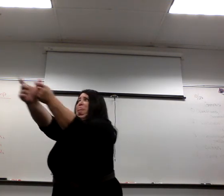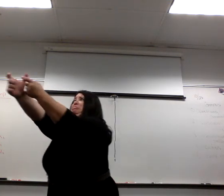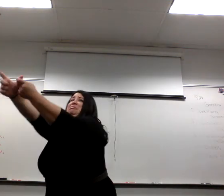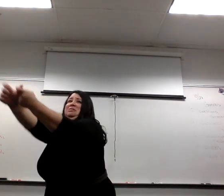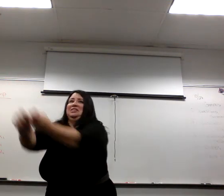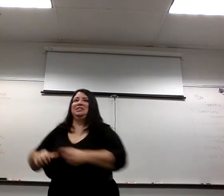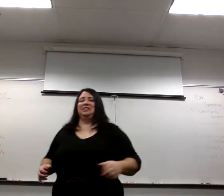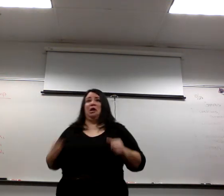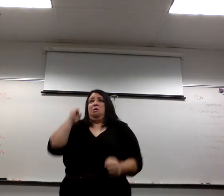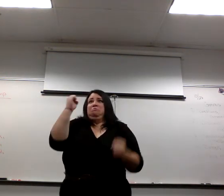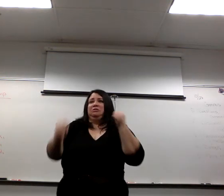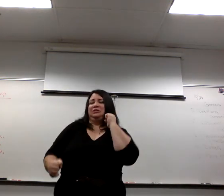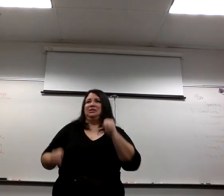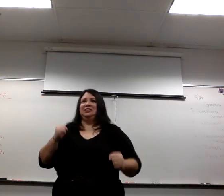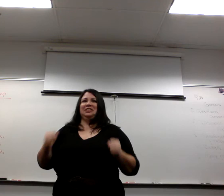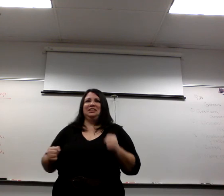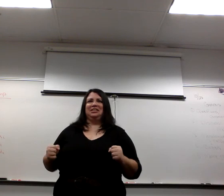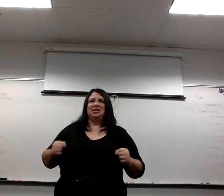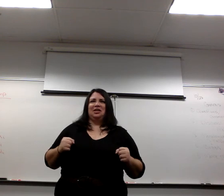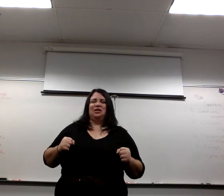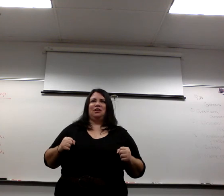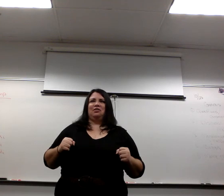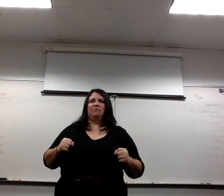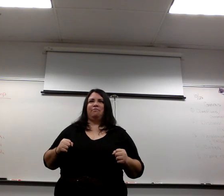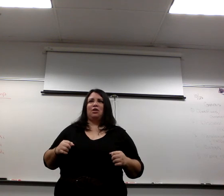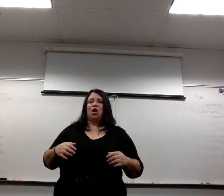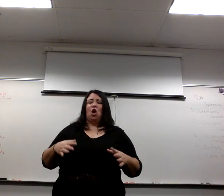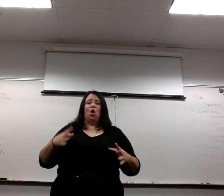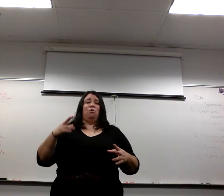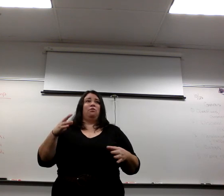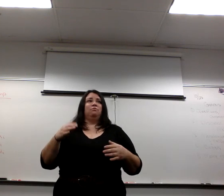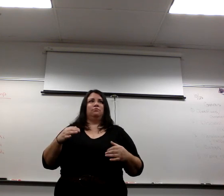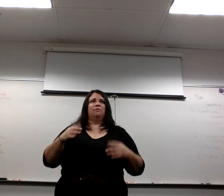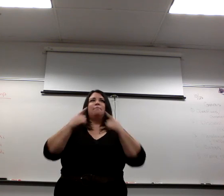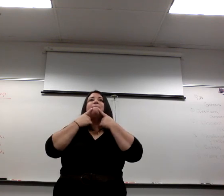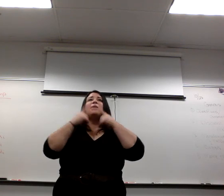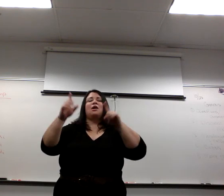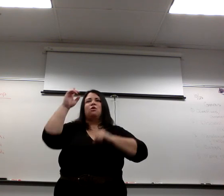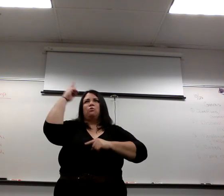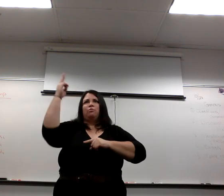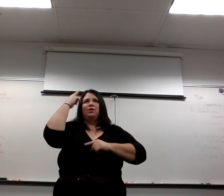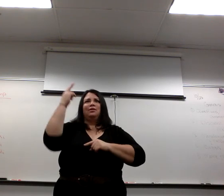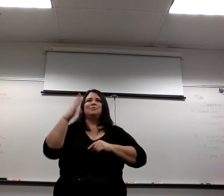And it took a while for us to realize that, oh, it was just our mother trying to scare us.